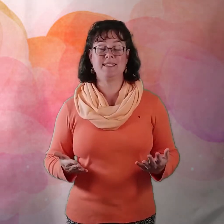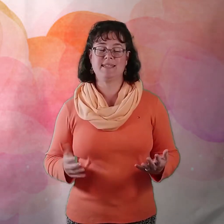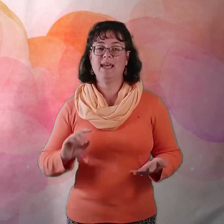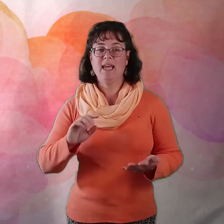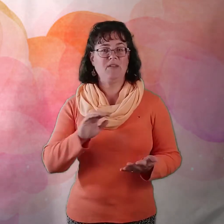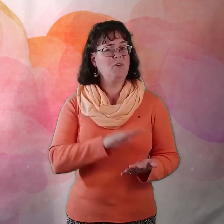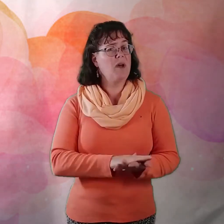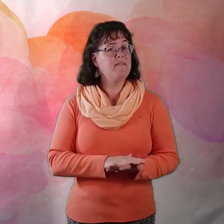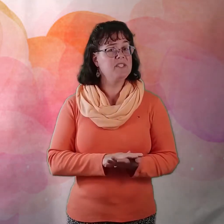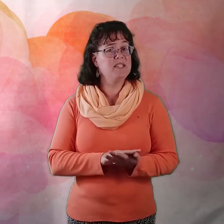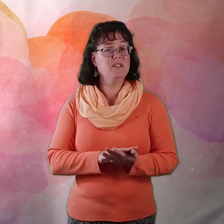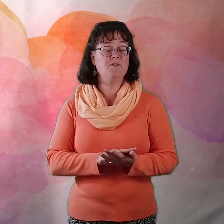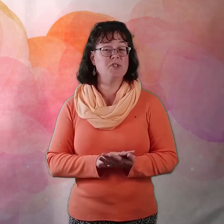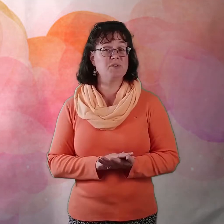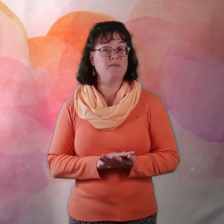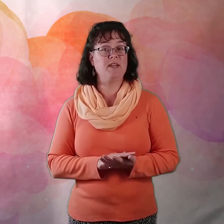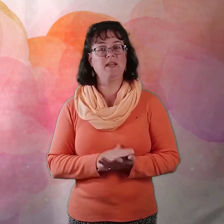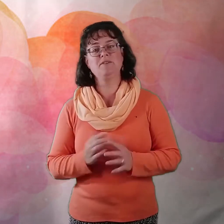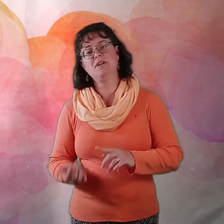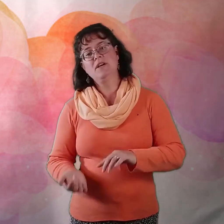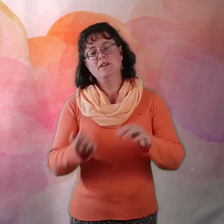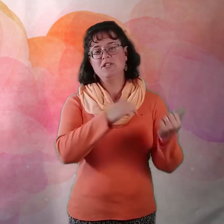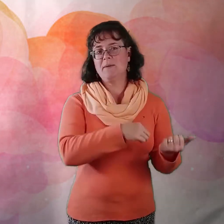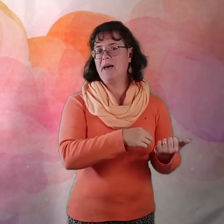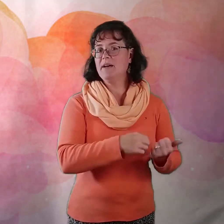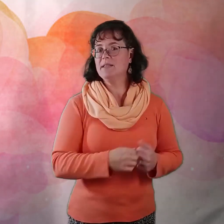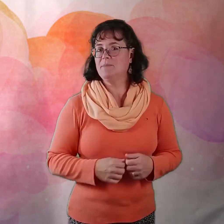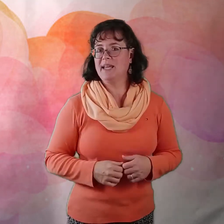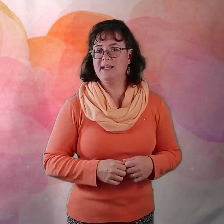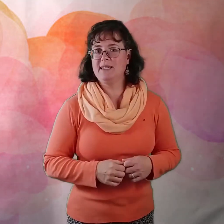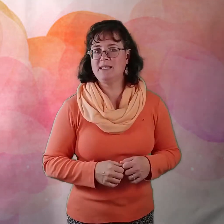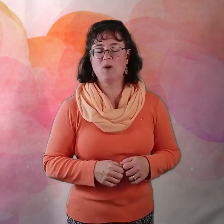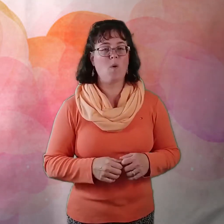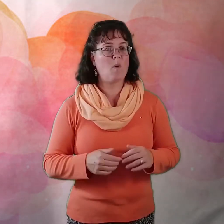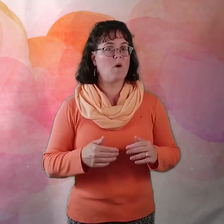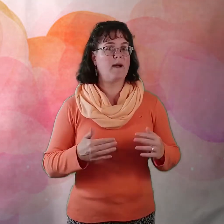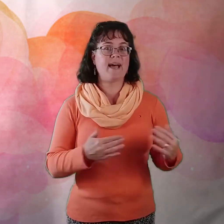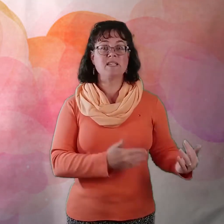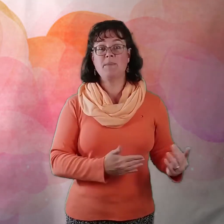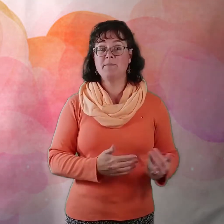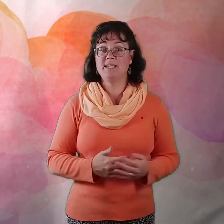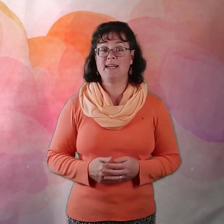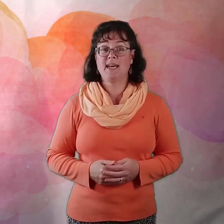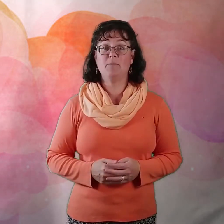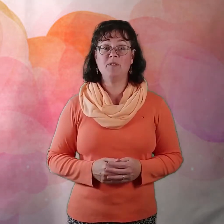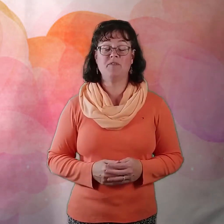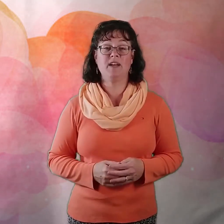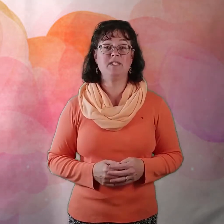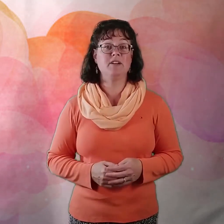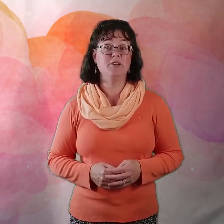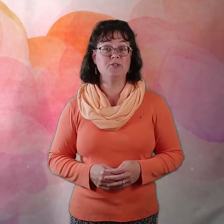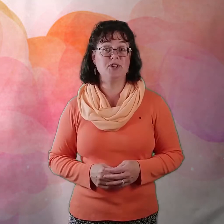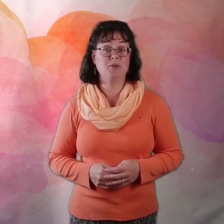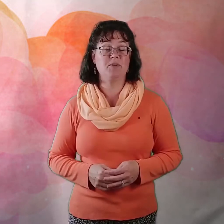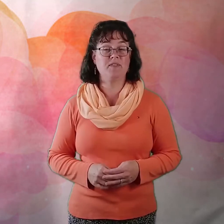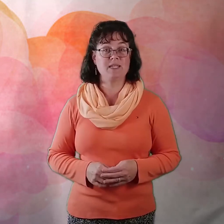us. If you haven't seen the first 3 videos, check back on the playlist or ask Mom and Dad to help you find it on YouTube or